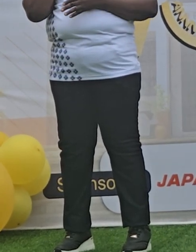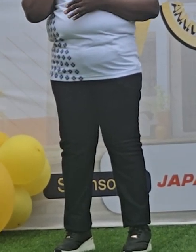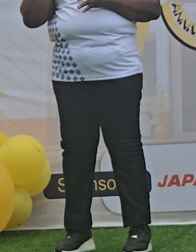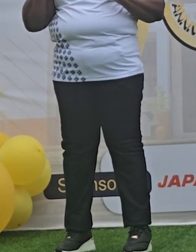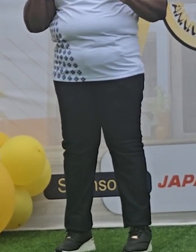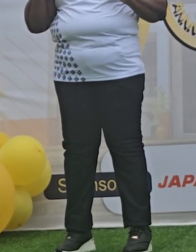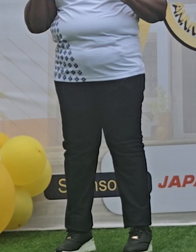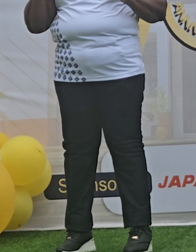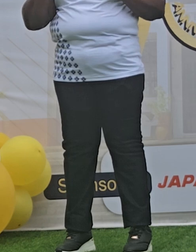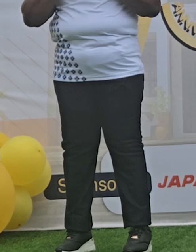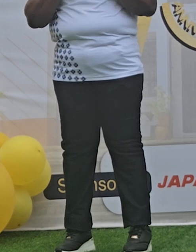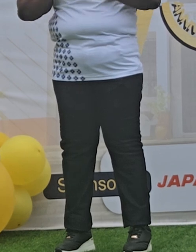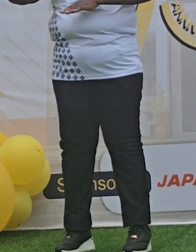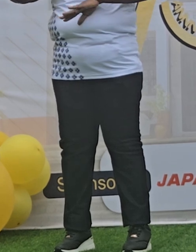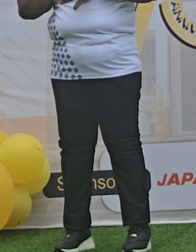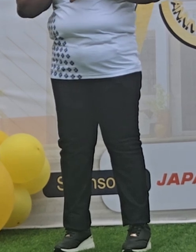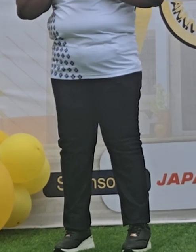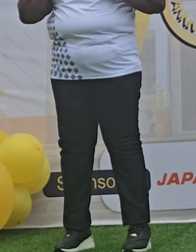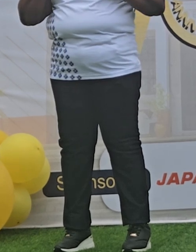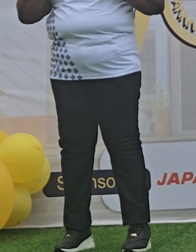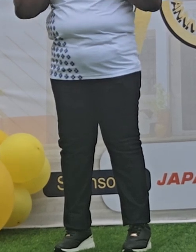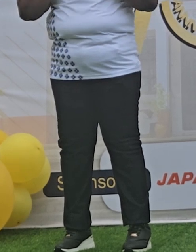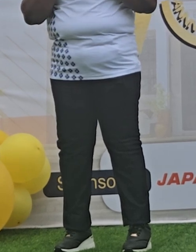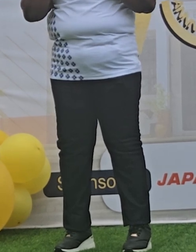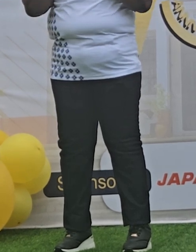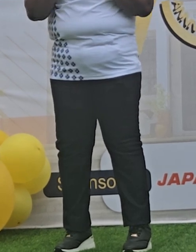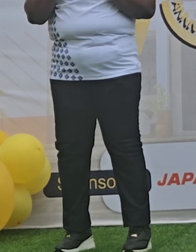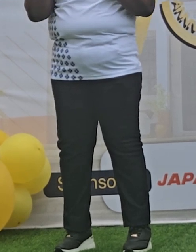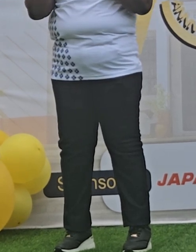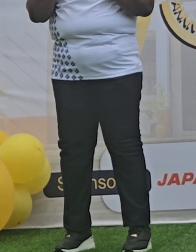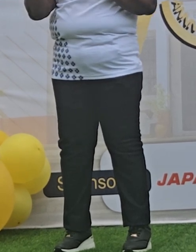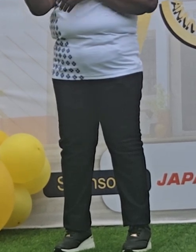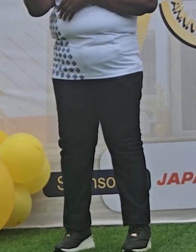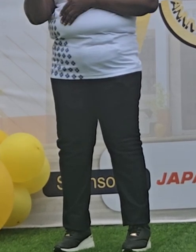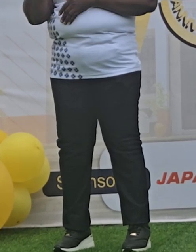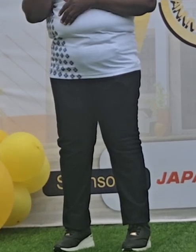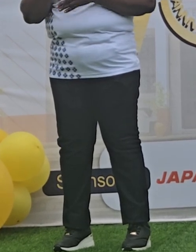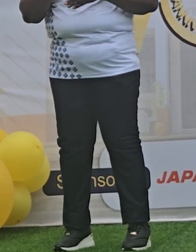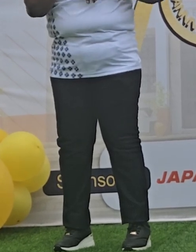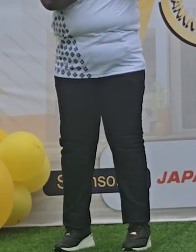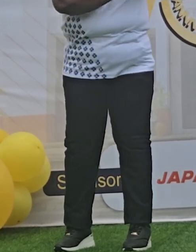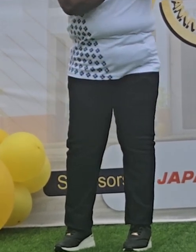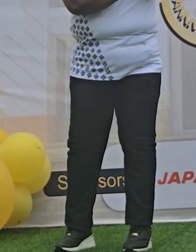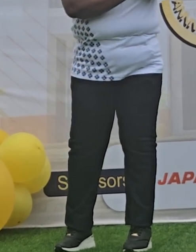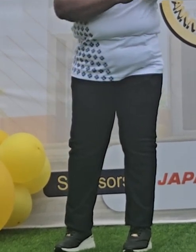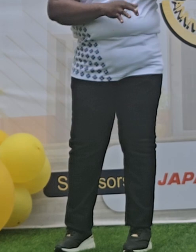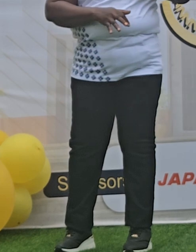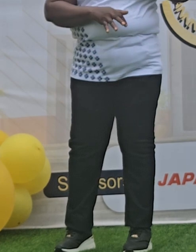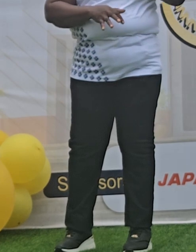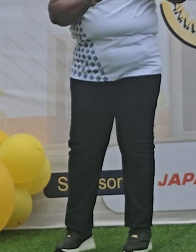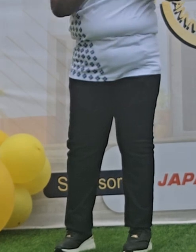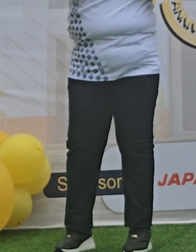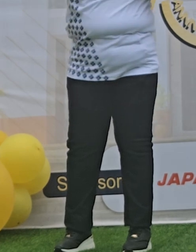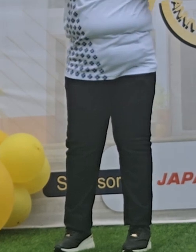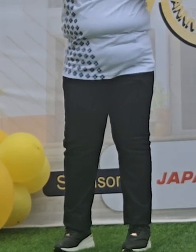we simply meant that more and more lecturers, particularly those who went